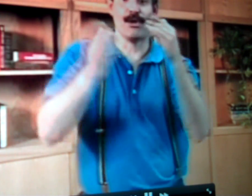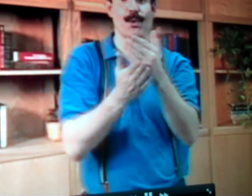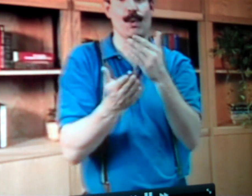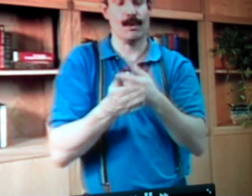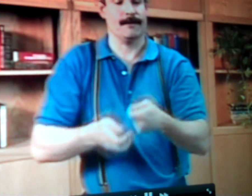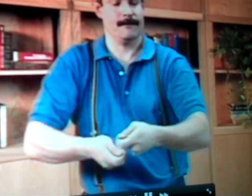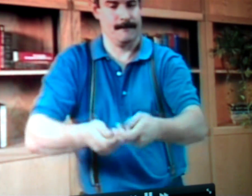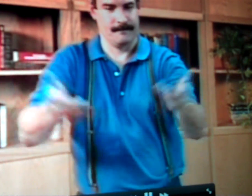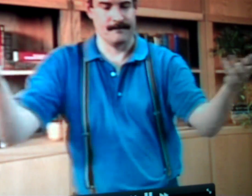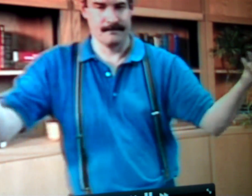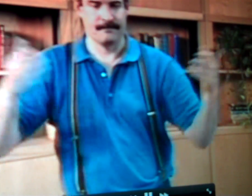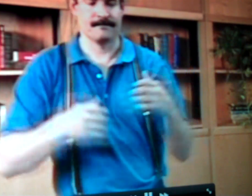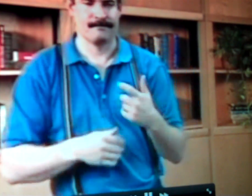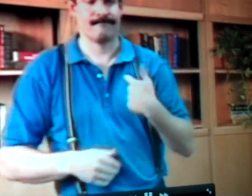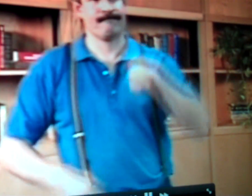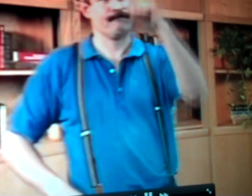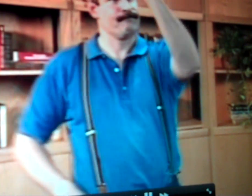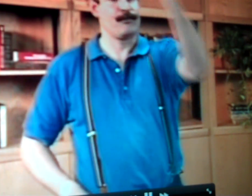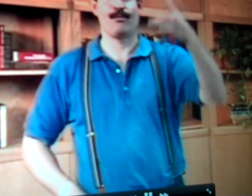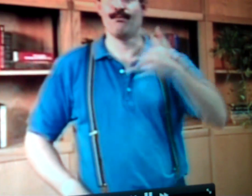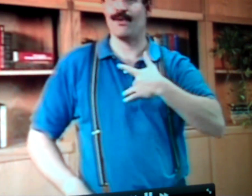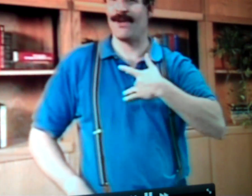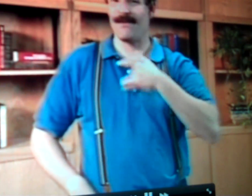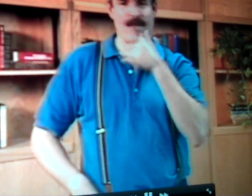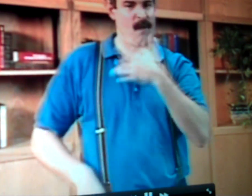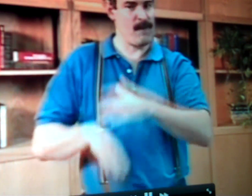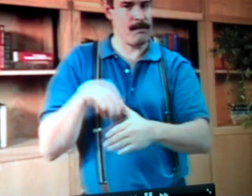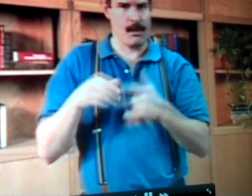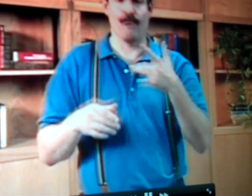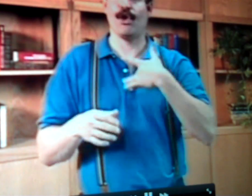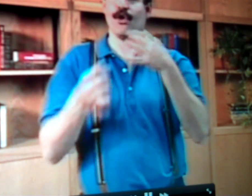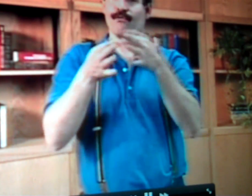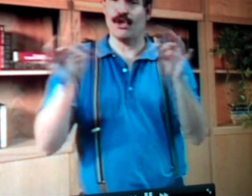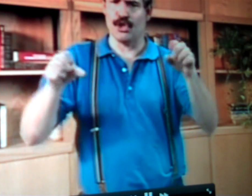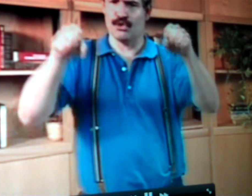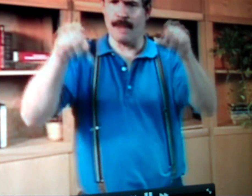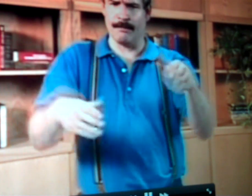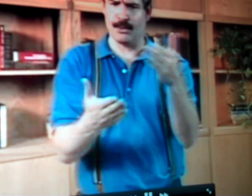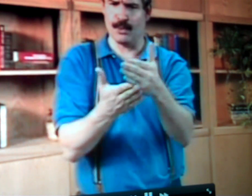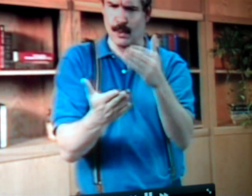I passed out papers and started writing on the board.